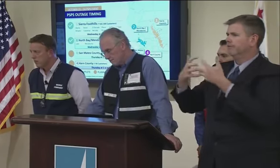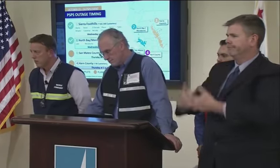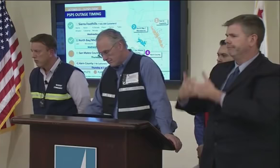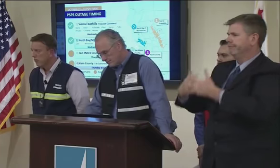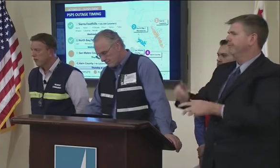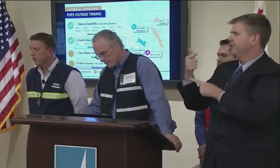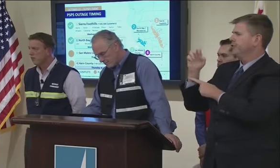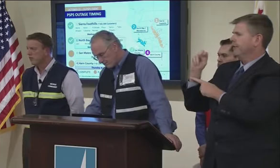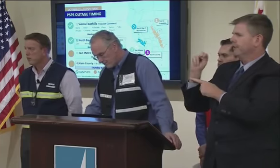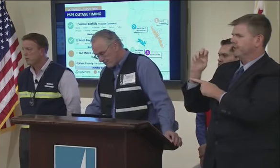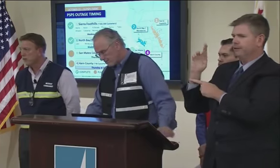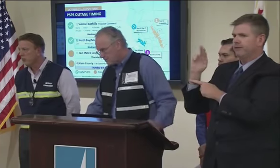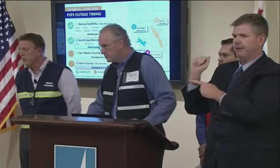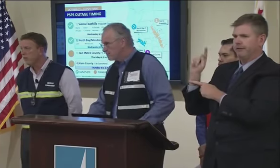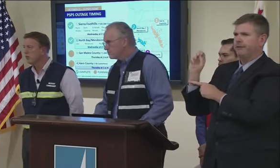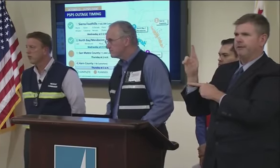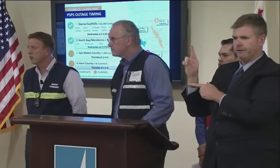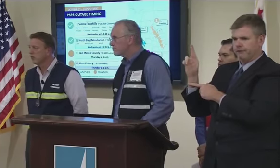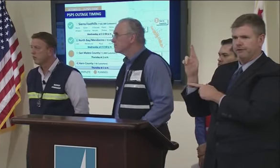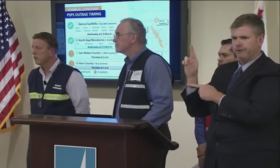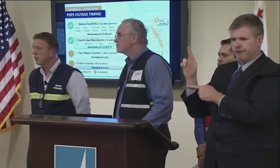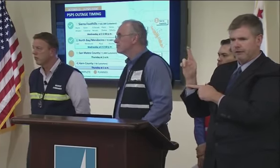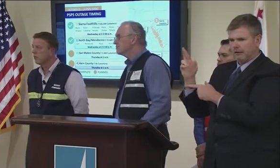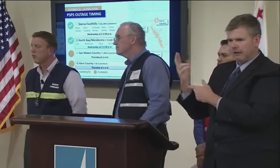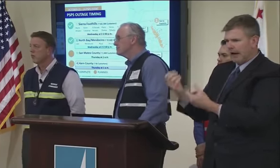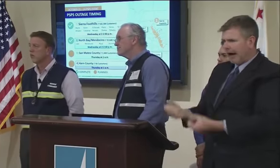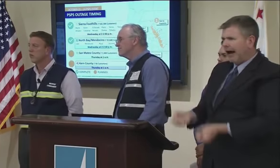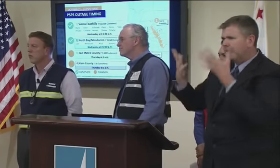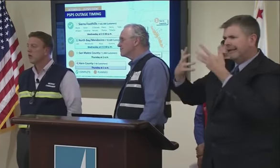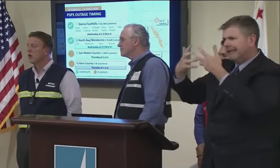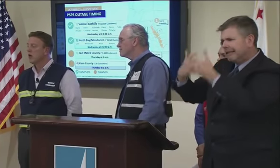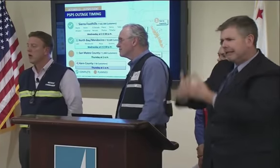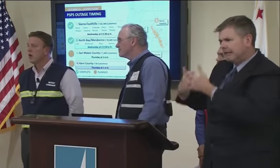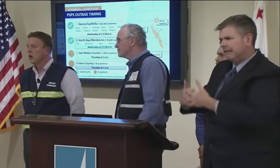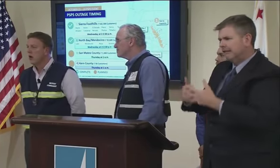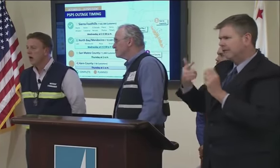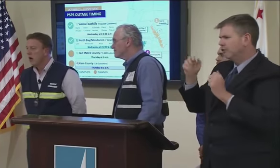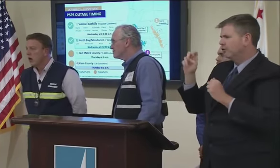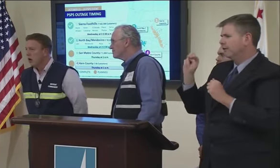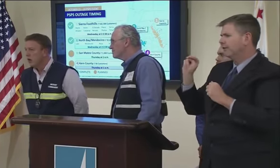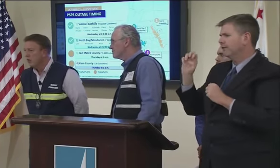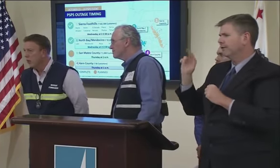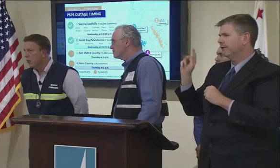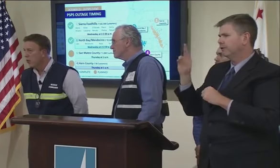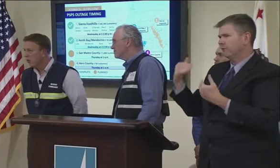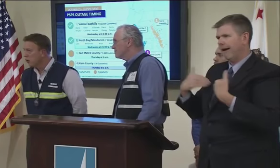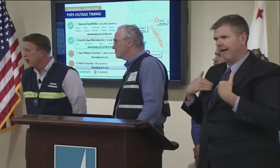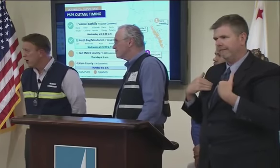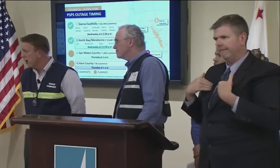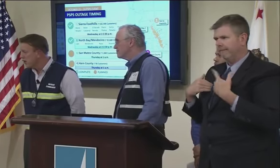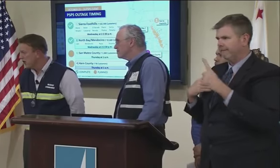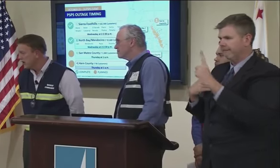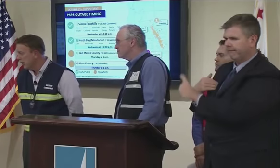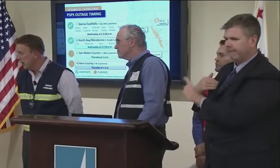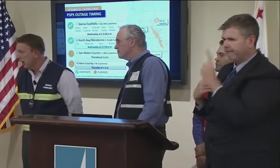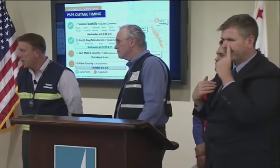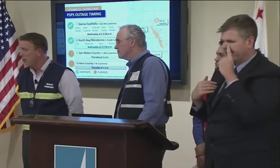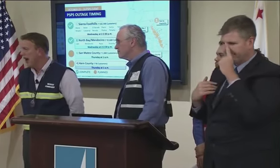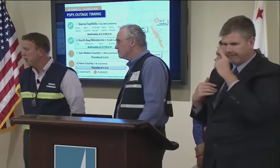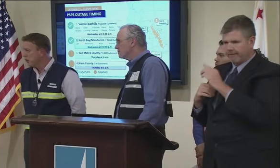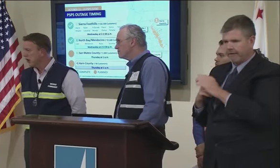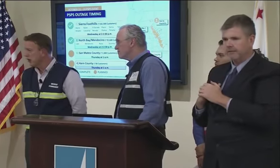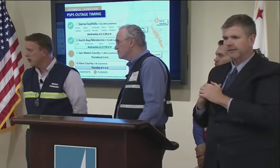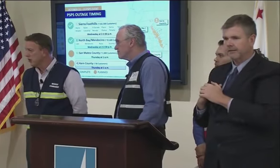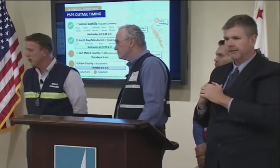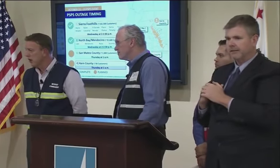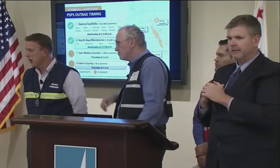communities can you turn on? I would guess some folks will be calling you requesting that service. So the portable generation,